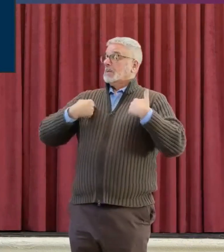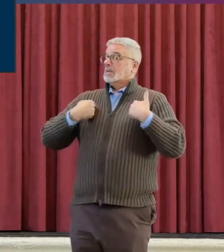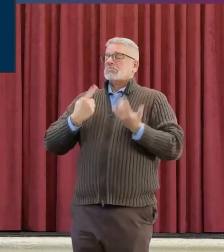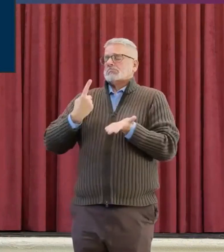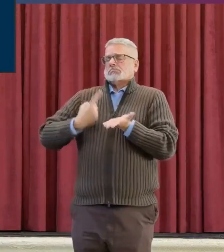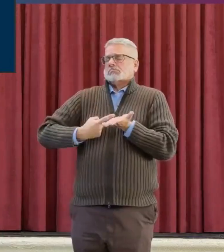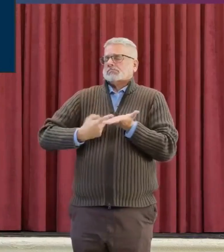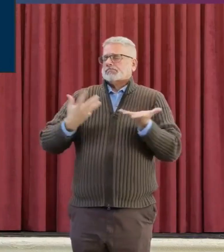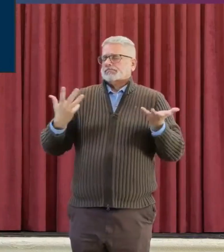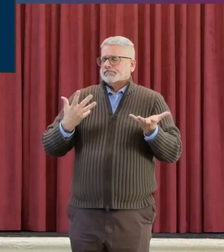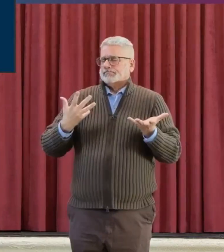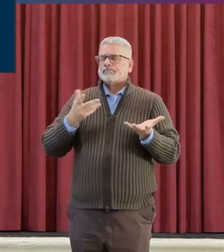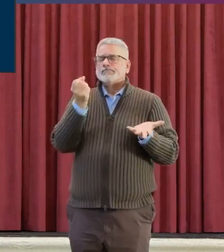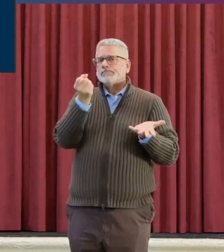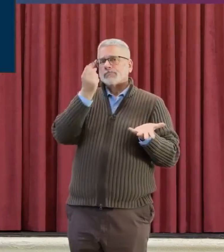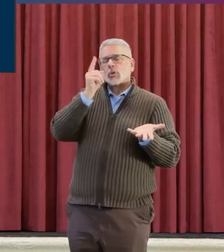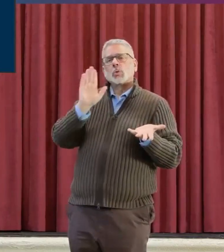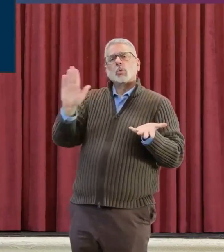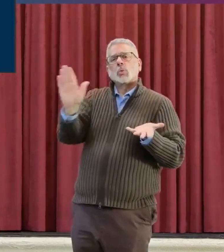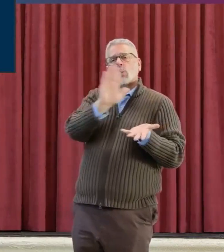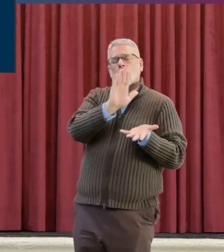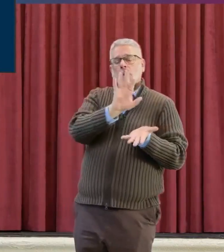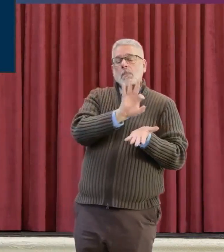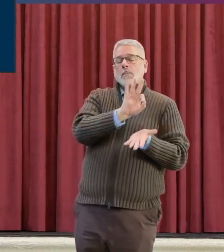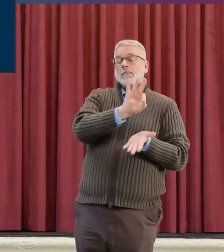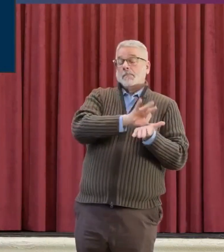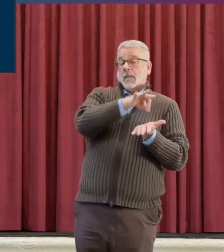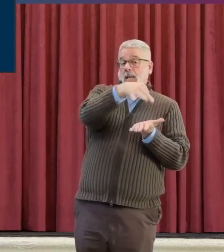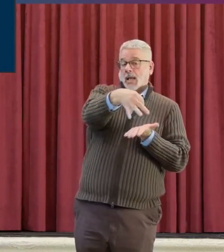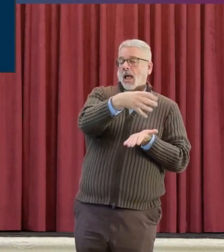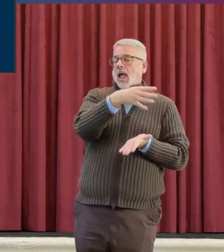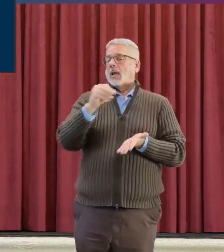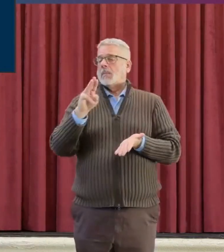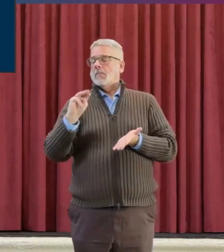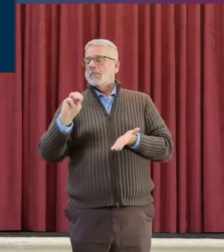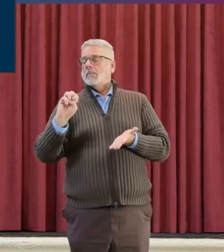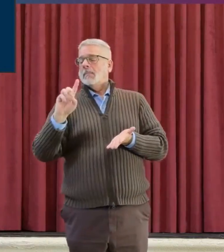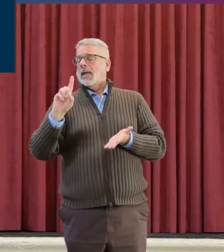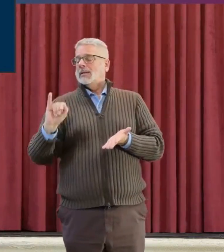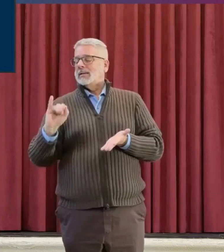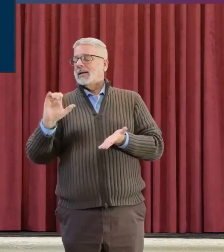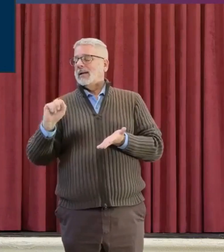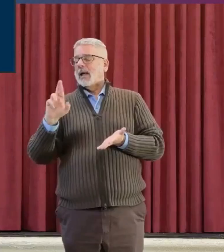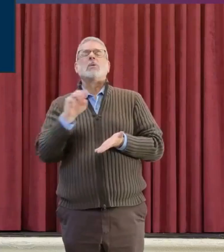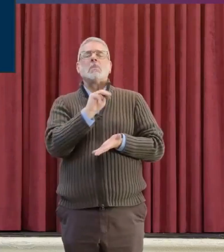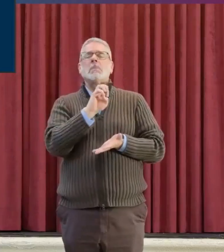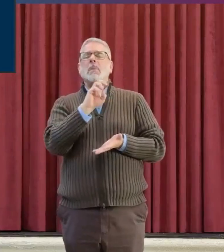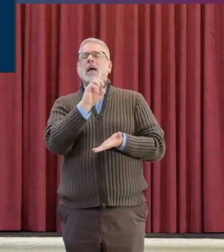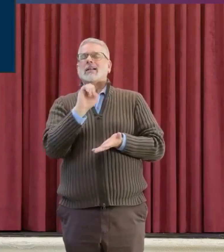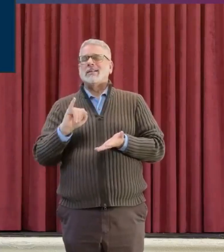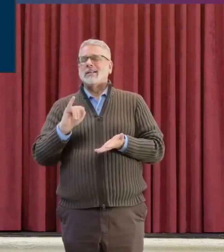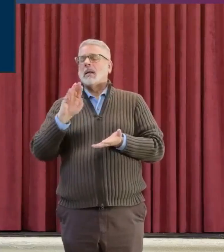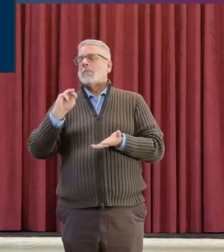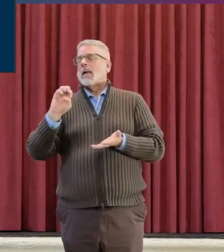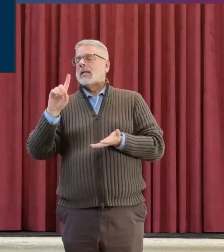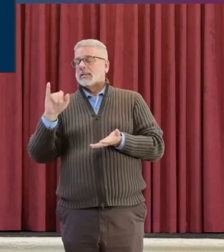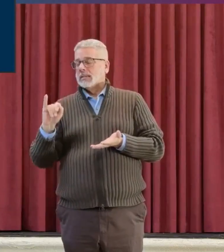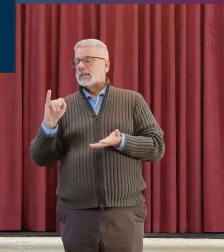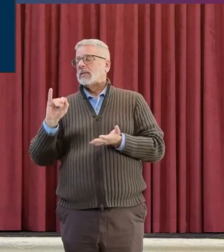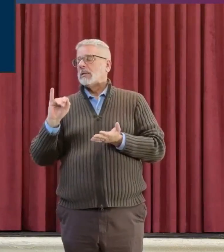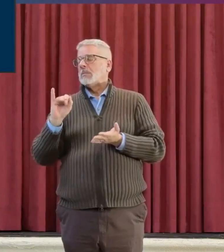talk about understanding your Medicare and Medi-Cal benefits today, and my name is Rie, and I'm